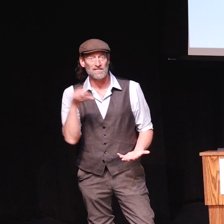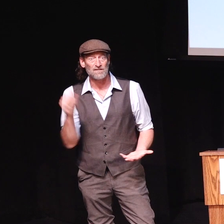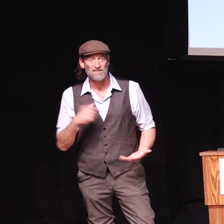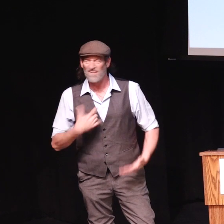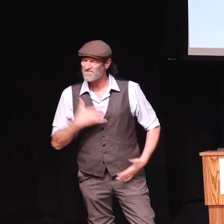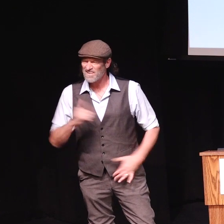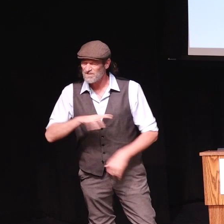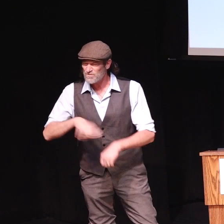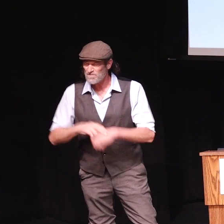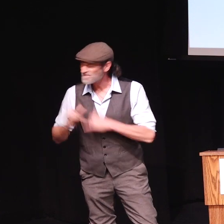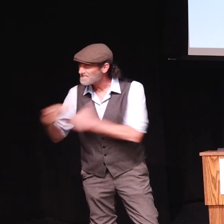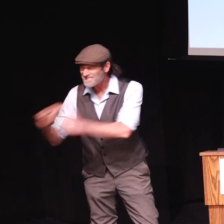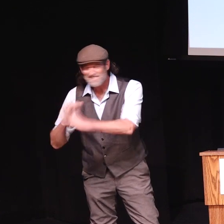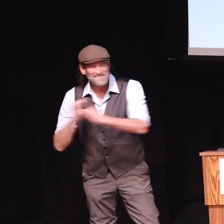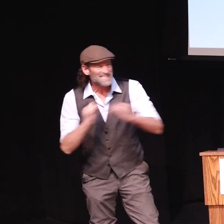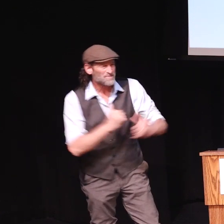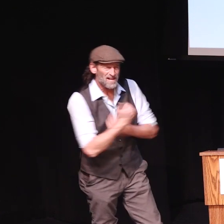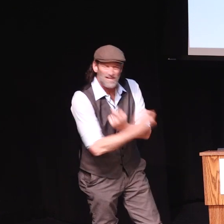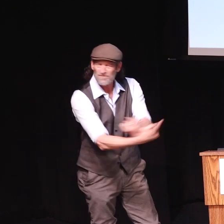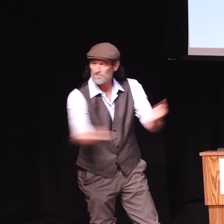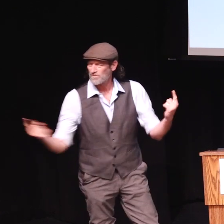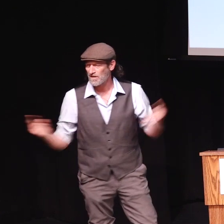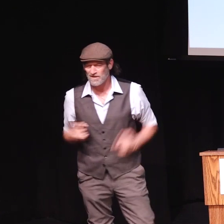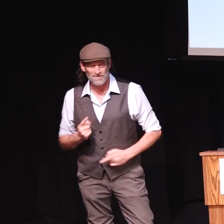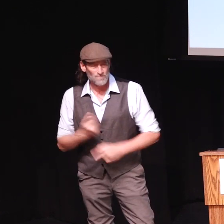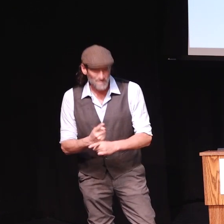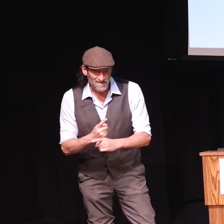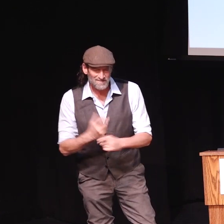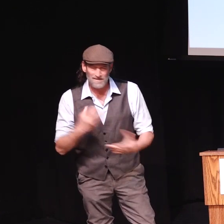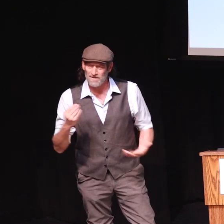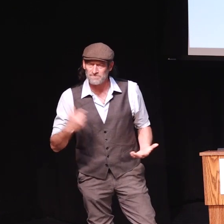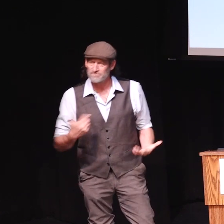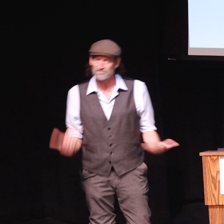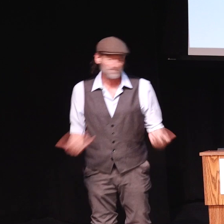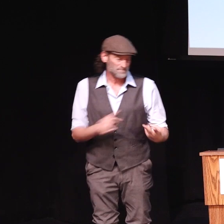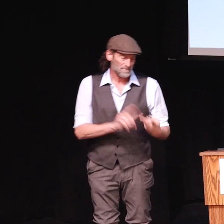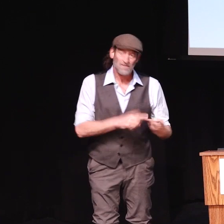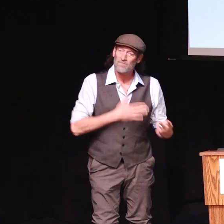I forget that I have a disability. I feel like everybody else, right?